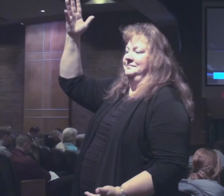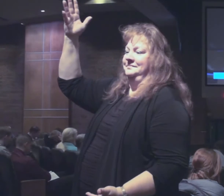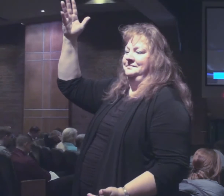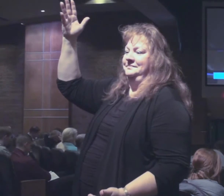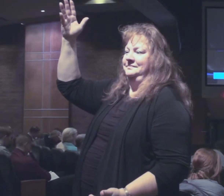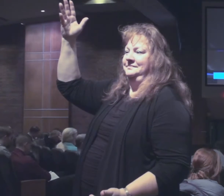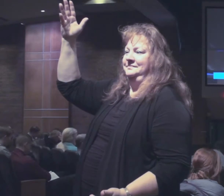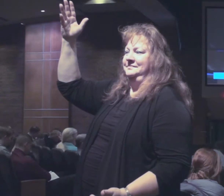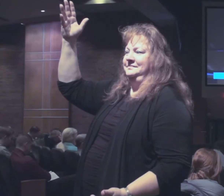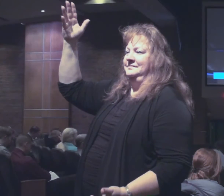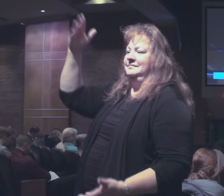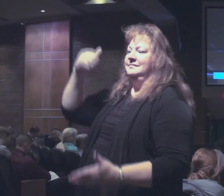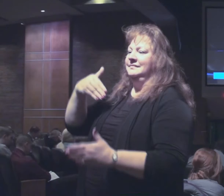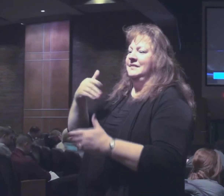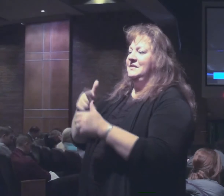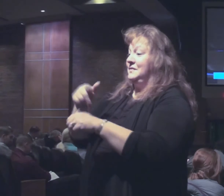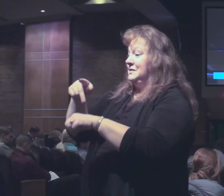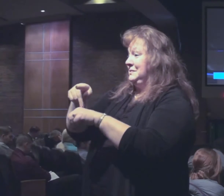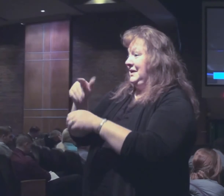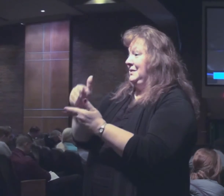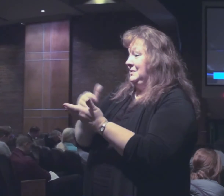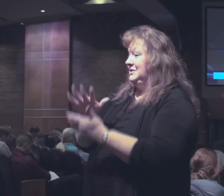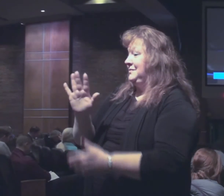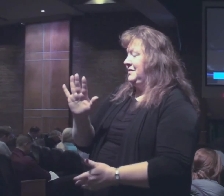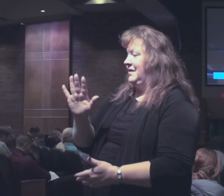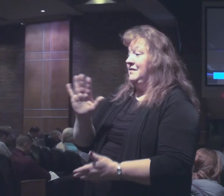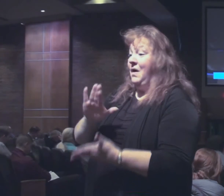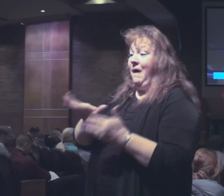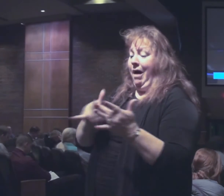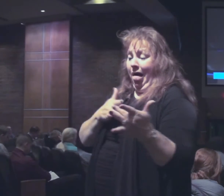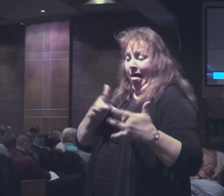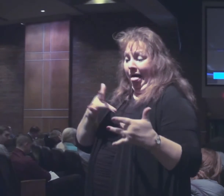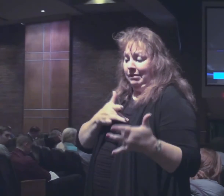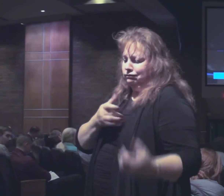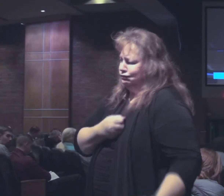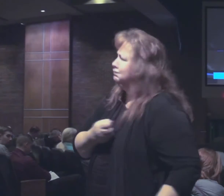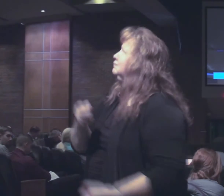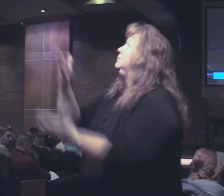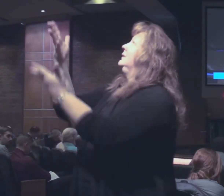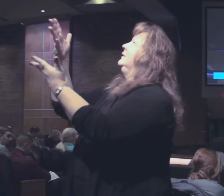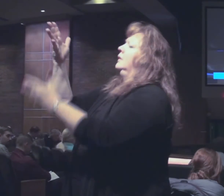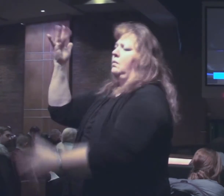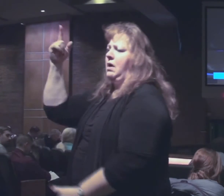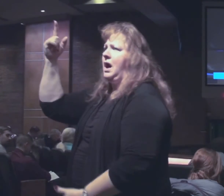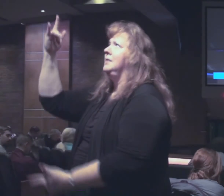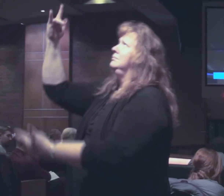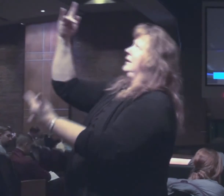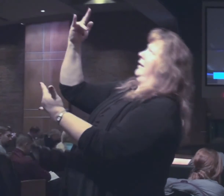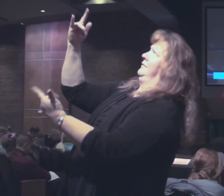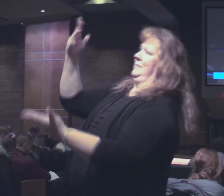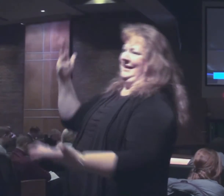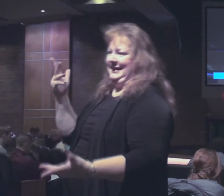We'll get to this in our study in 1 Peter chapter 5. Cast all your care upon Him because He cares for you.